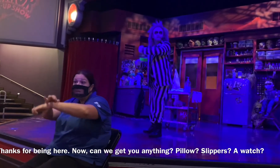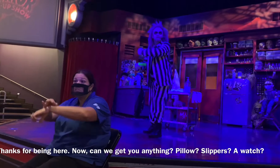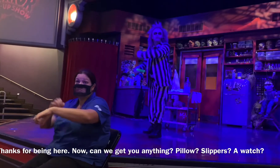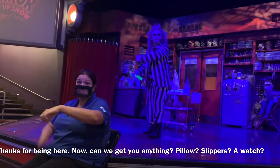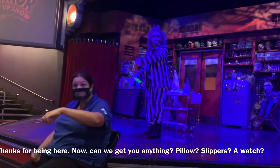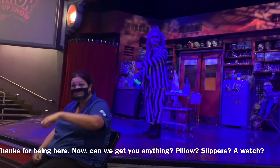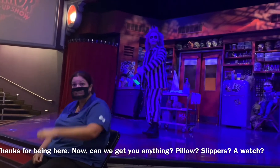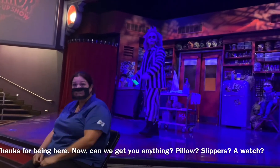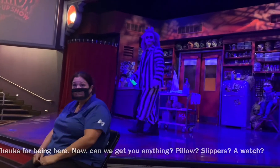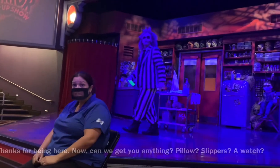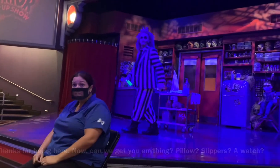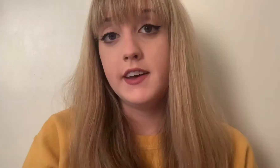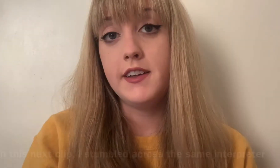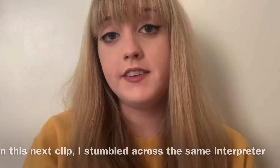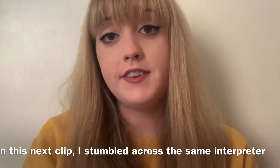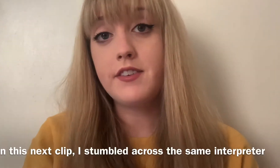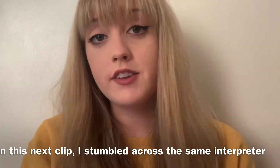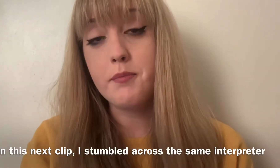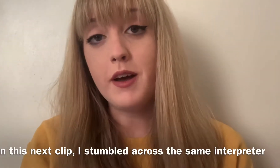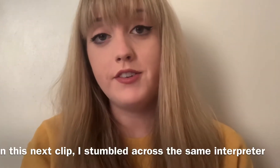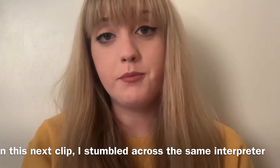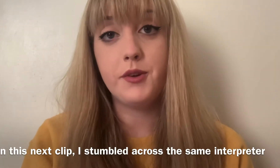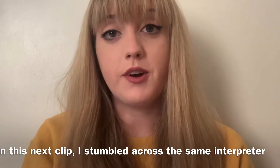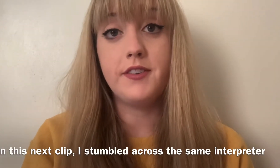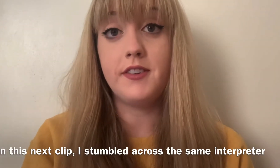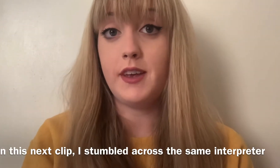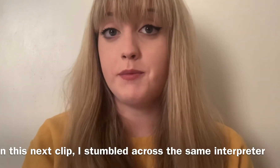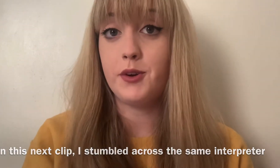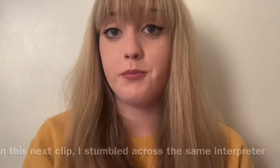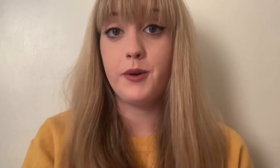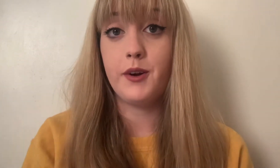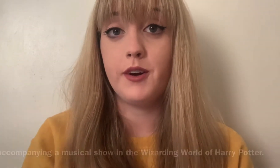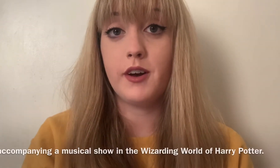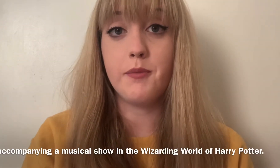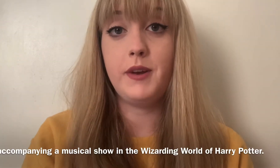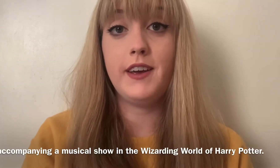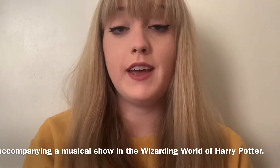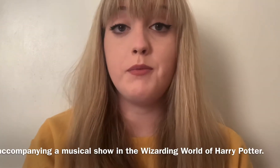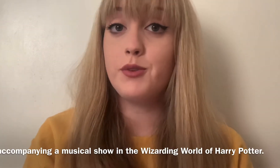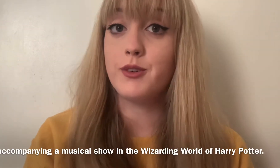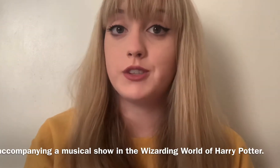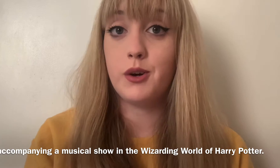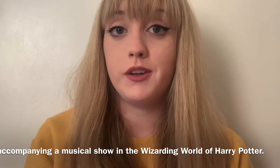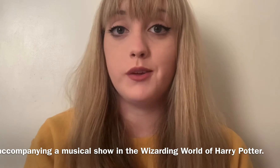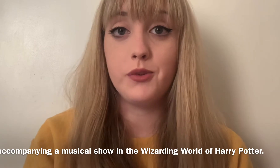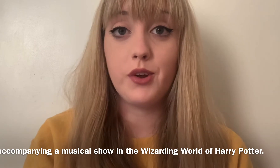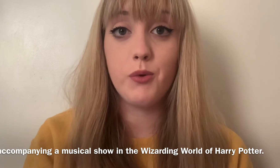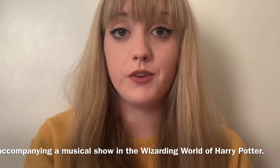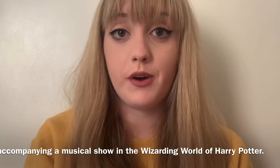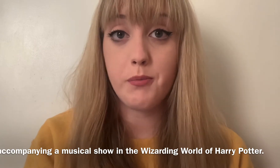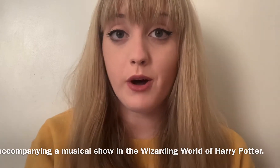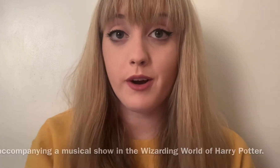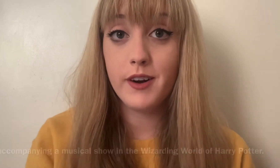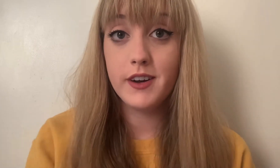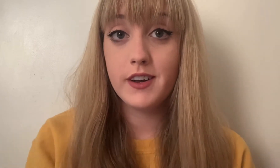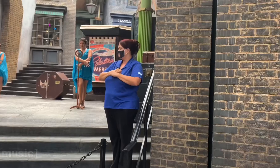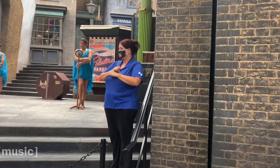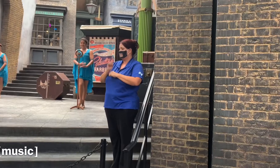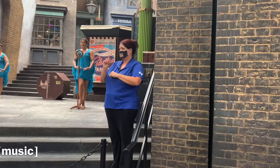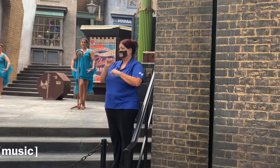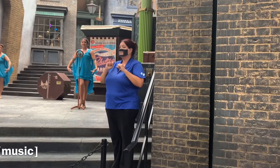A watch? In this next clip, I stumbled across the same interpreter accompanying a musical show in the was being rolled with Harry Potter.